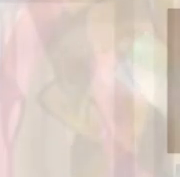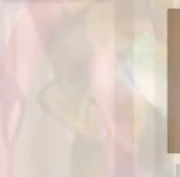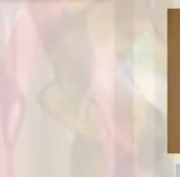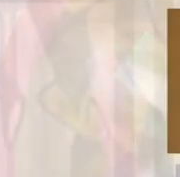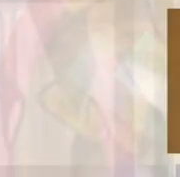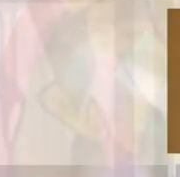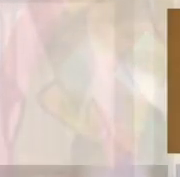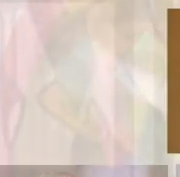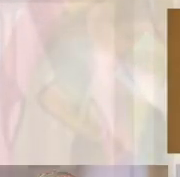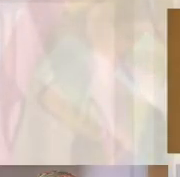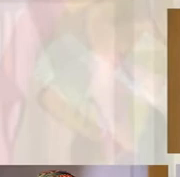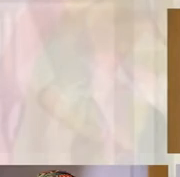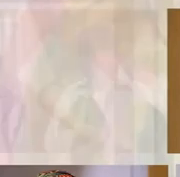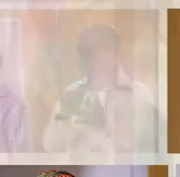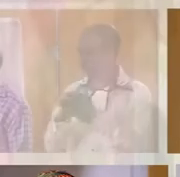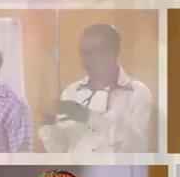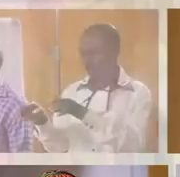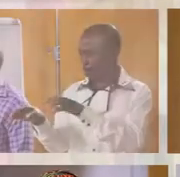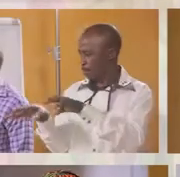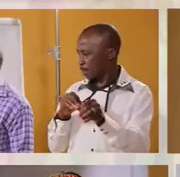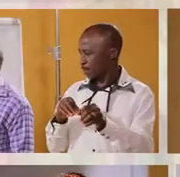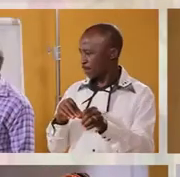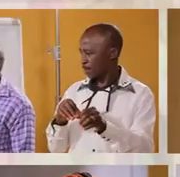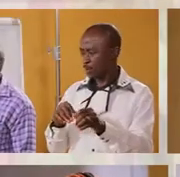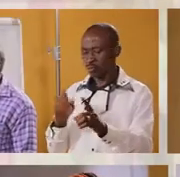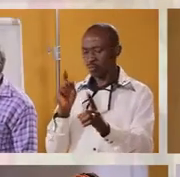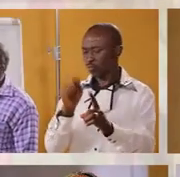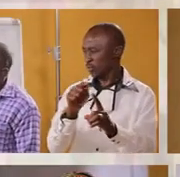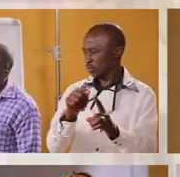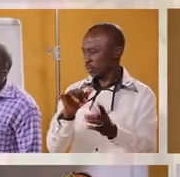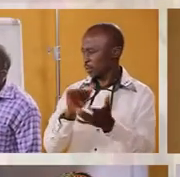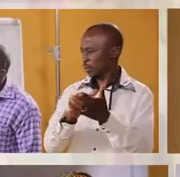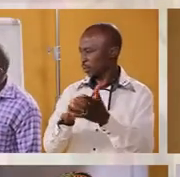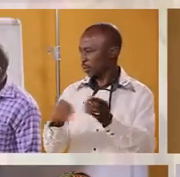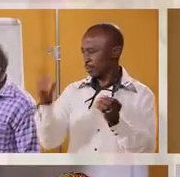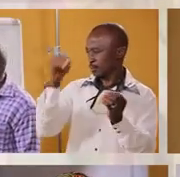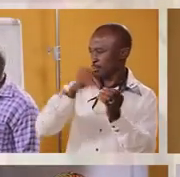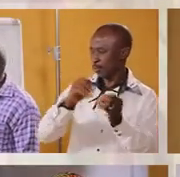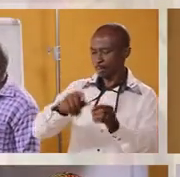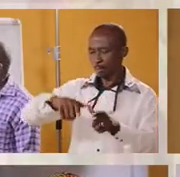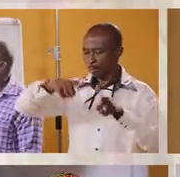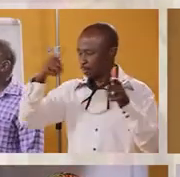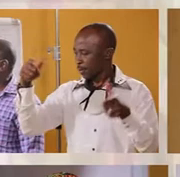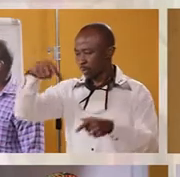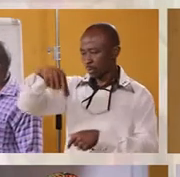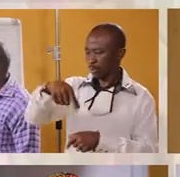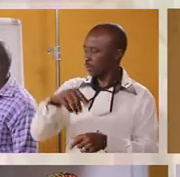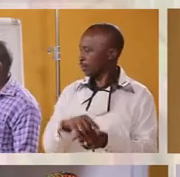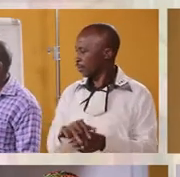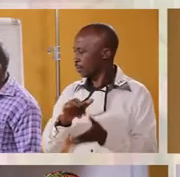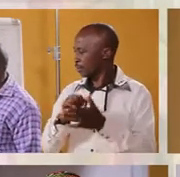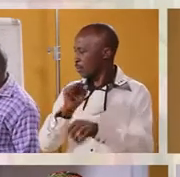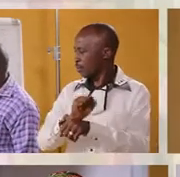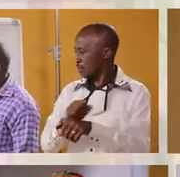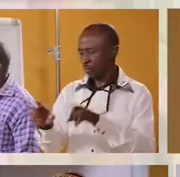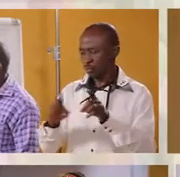move to the next point. We should ensure that whatever we see is clear. That means work is